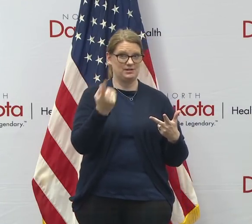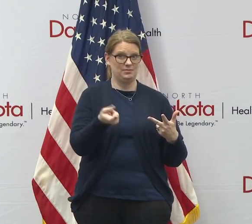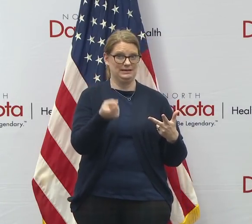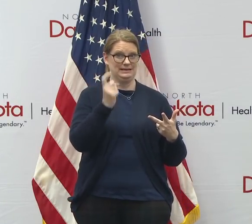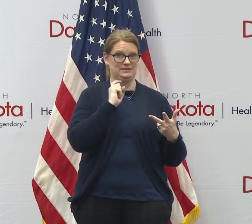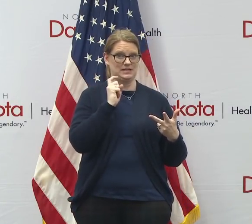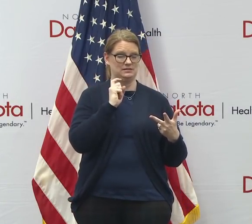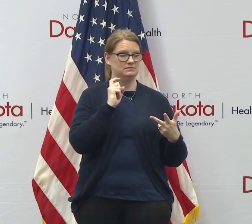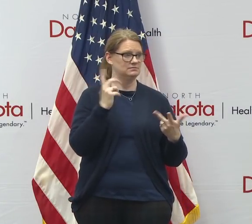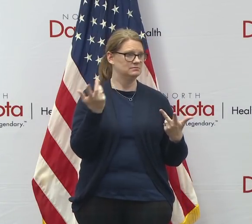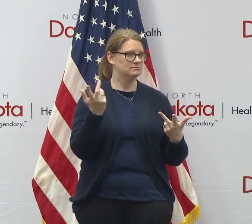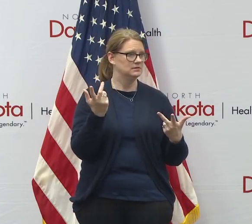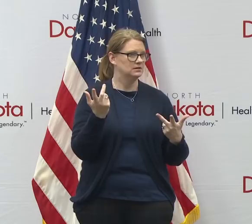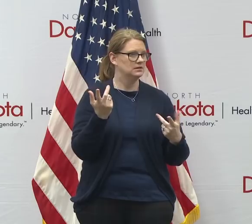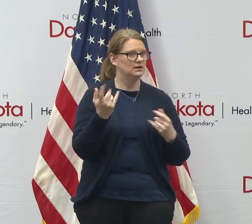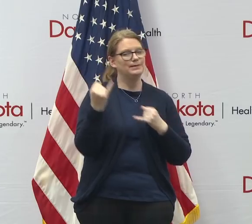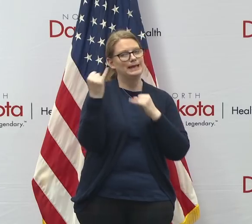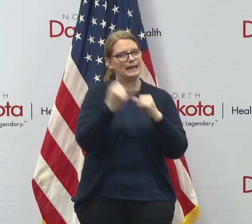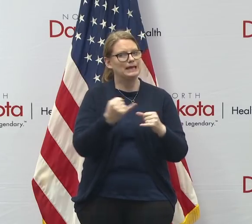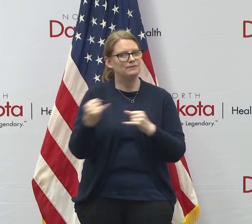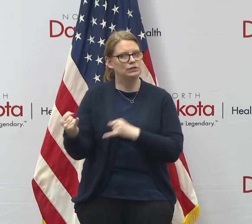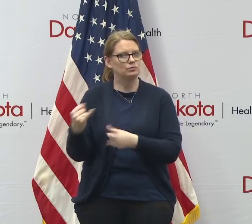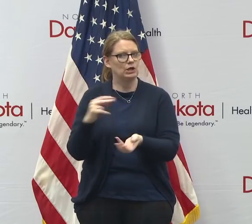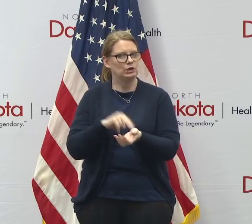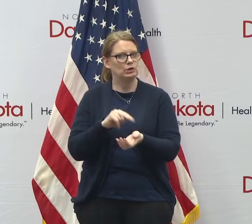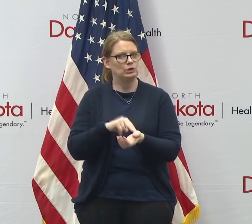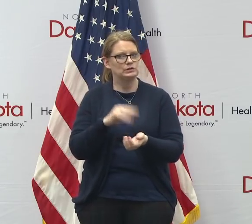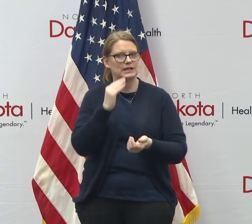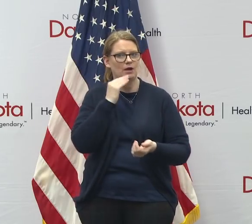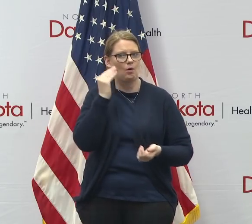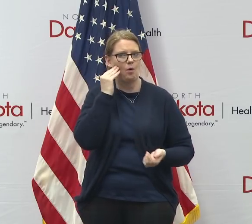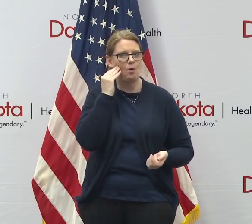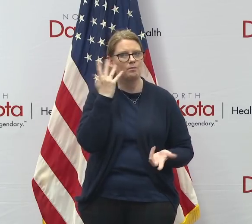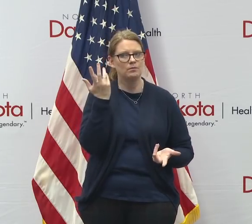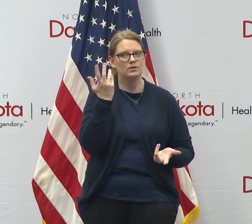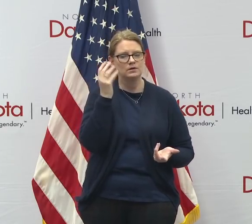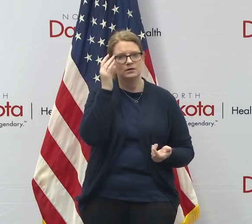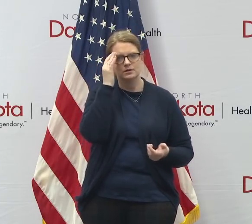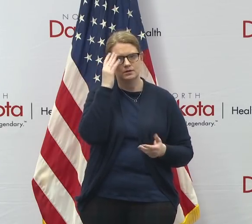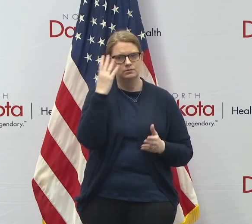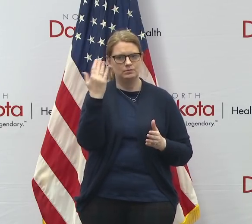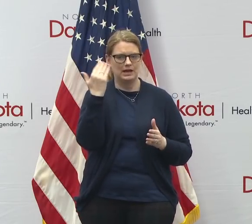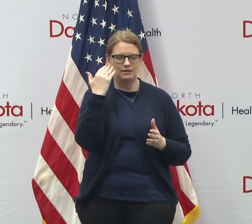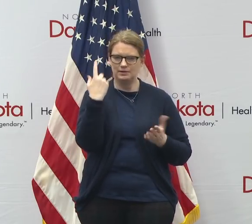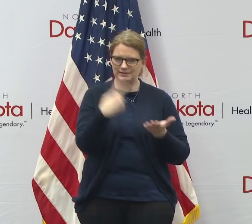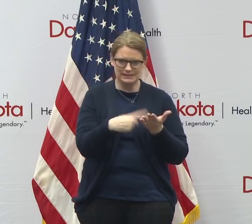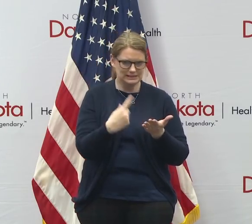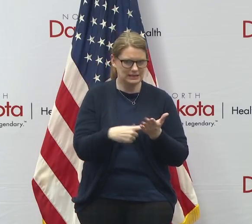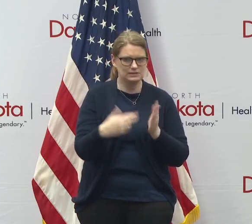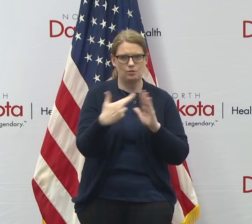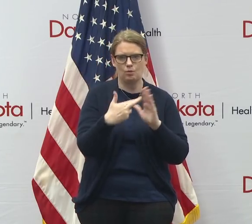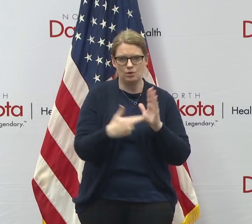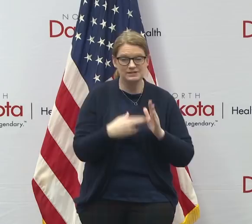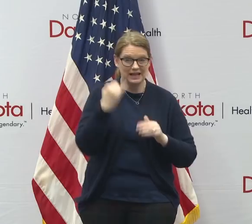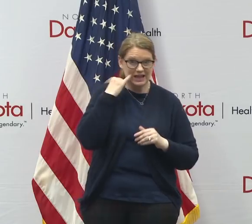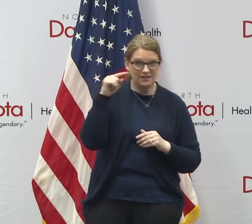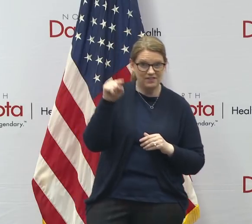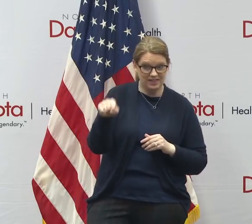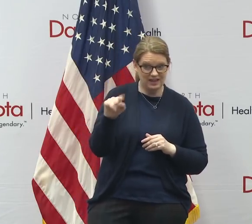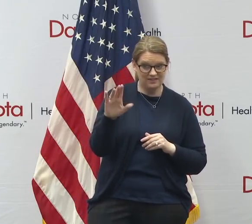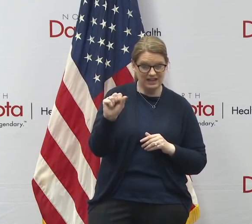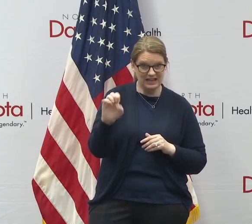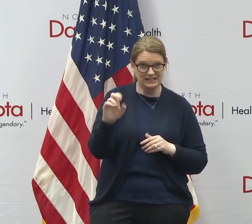be up to a individual nursing home, which we know from the guidelines that we've talked about. If they have a case, that nursing